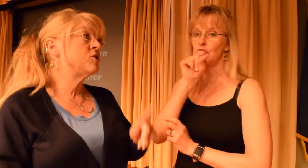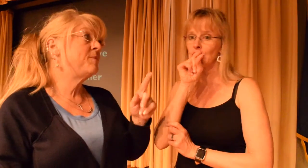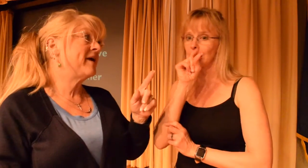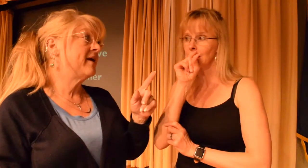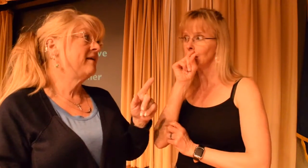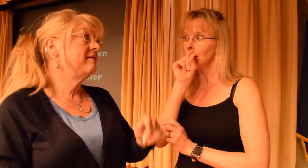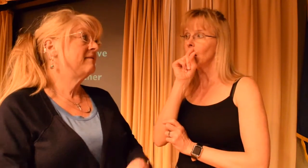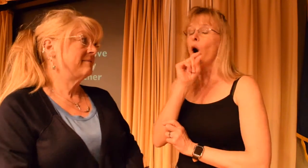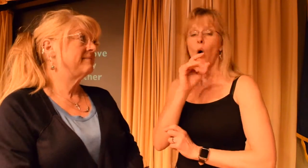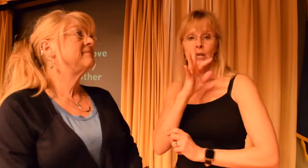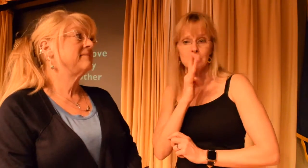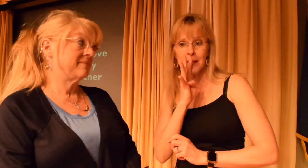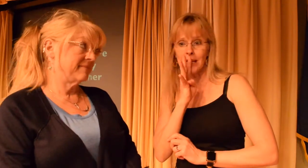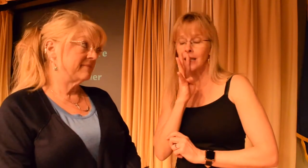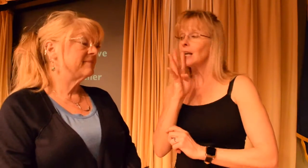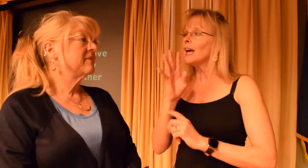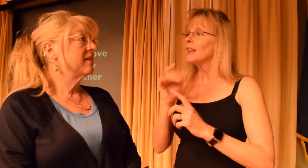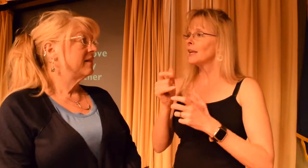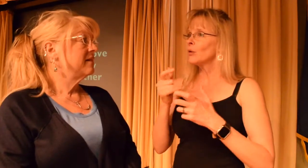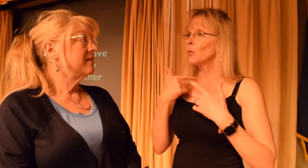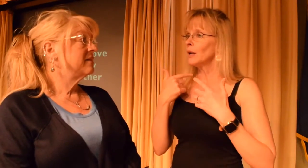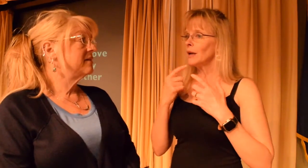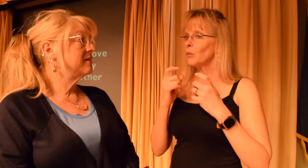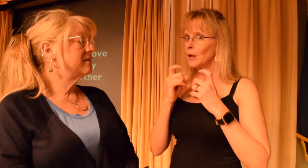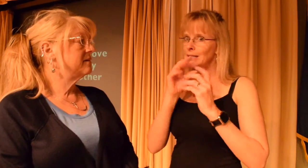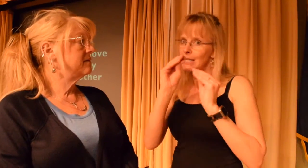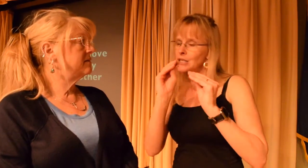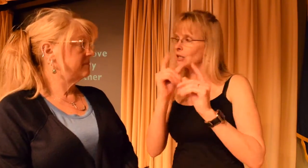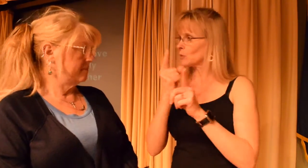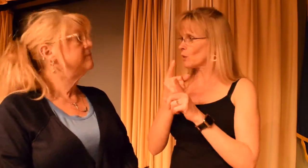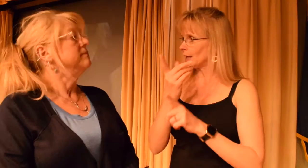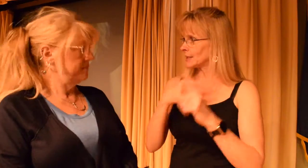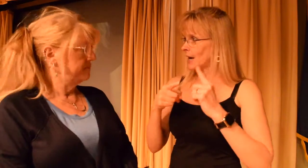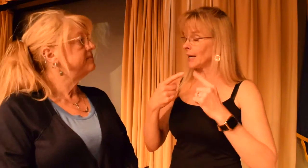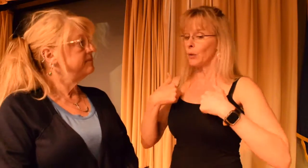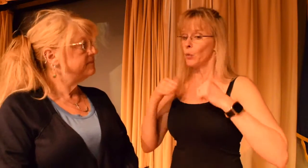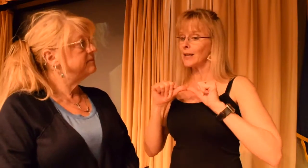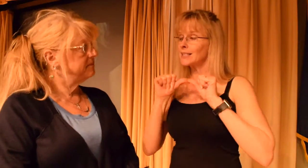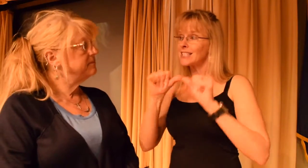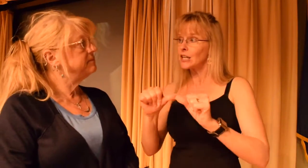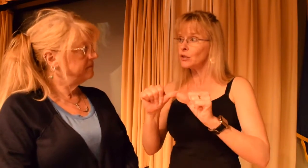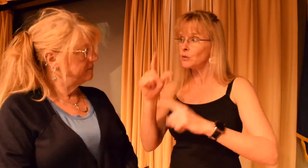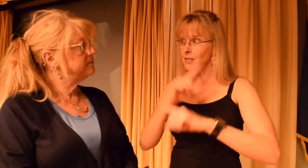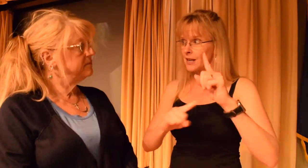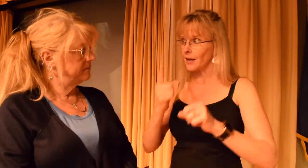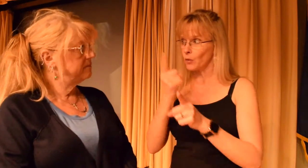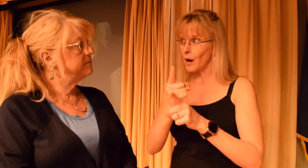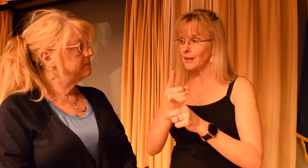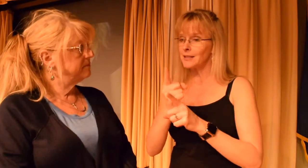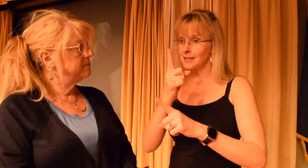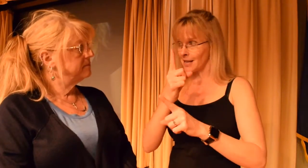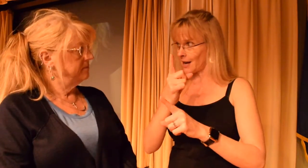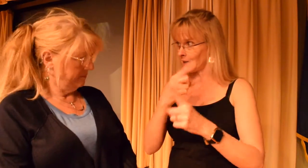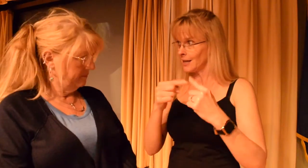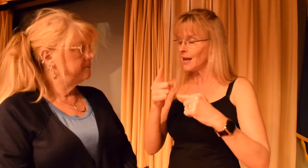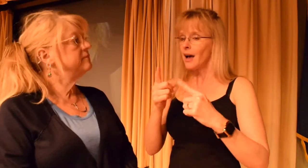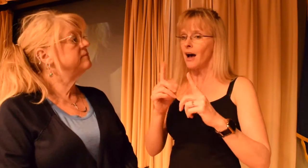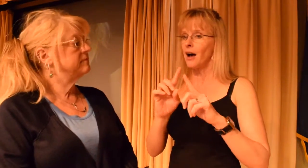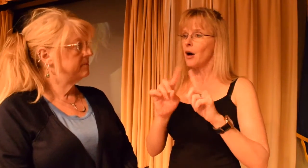chicken, speak it, or speak it, then we teach them the right sign, and we continue to sign the right sign,